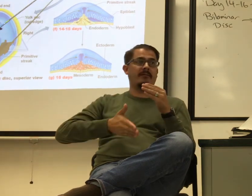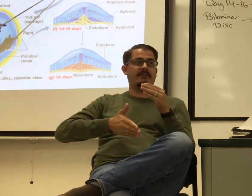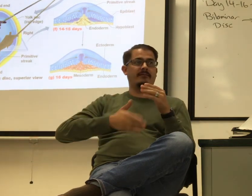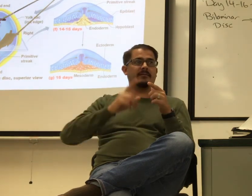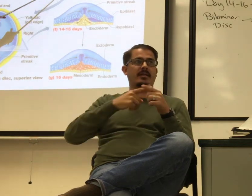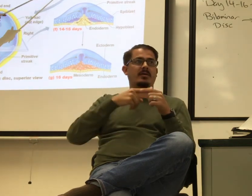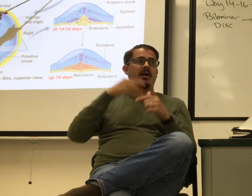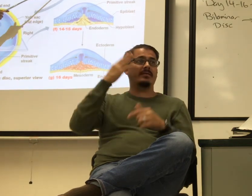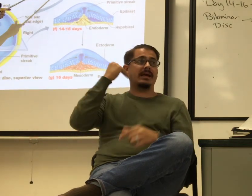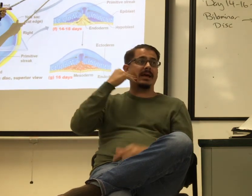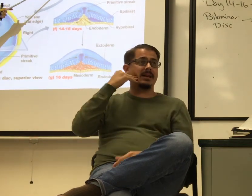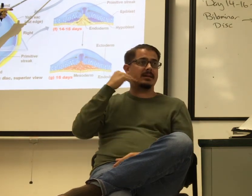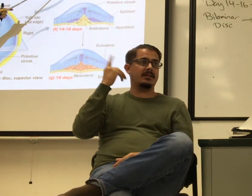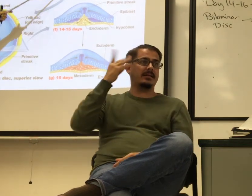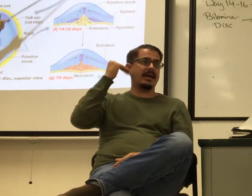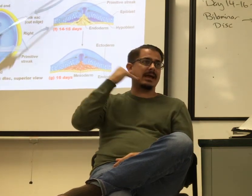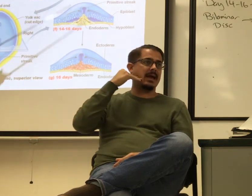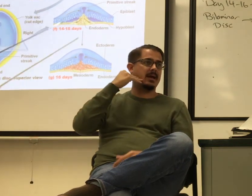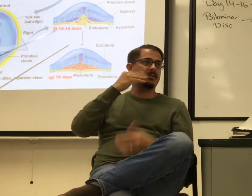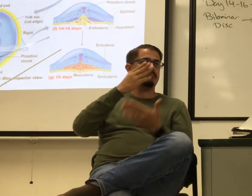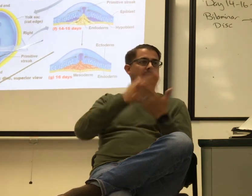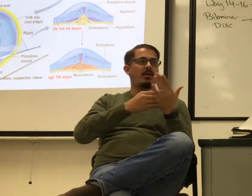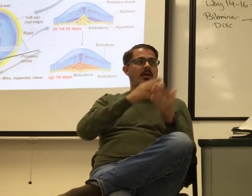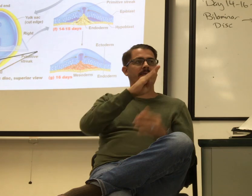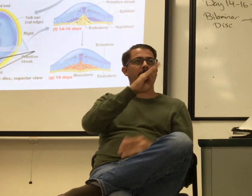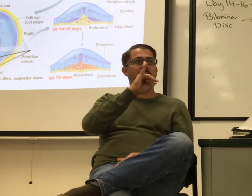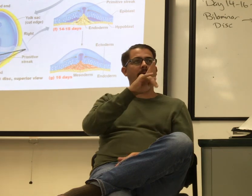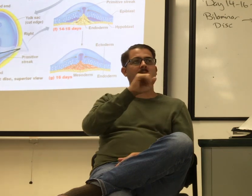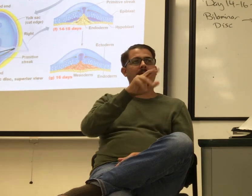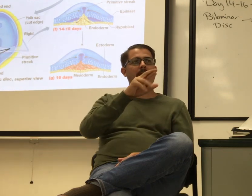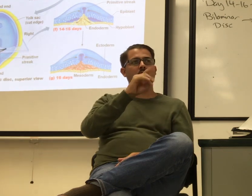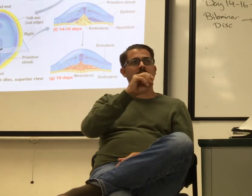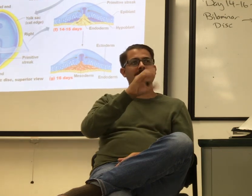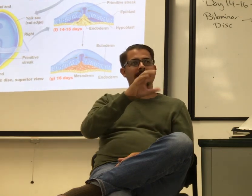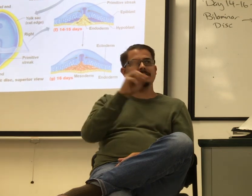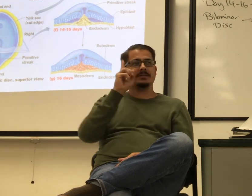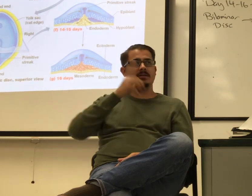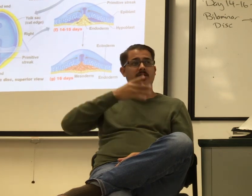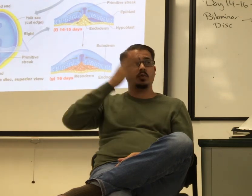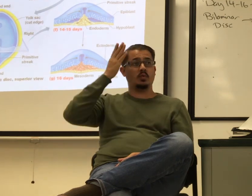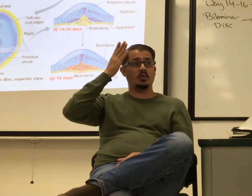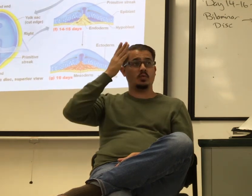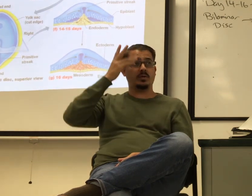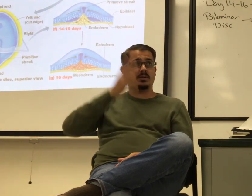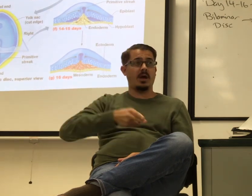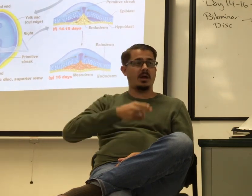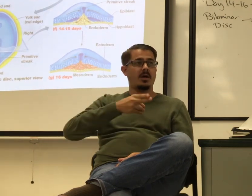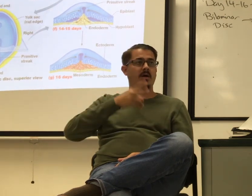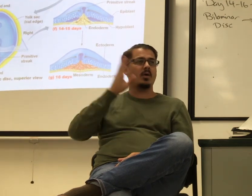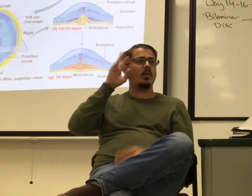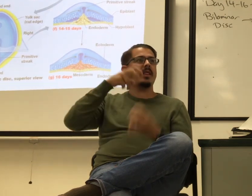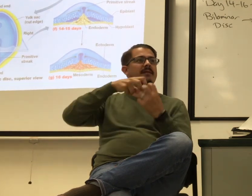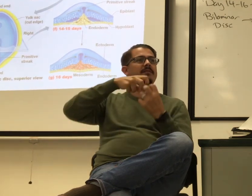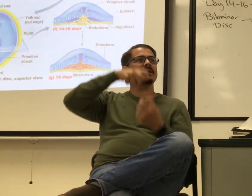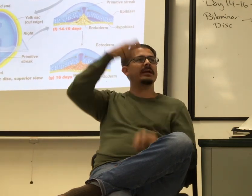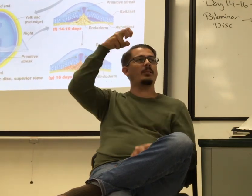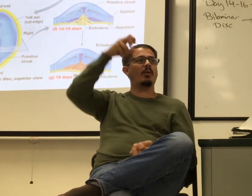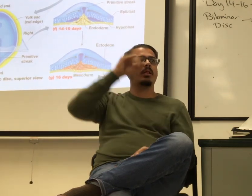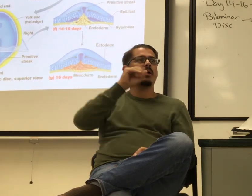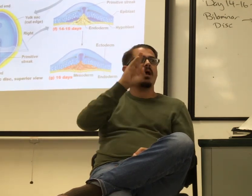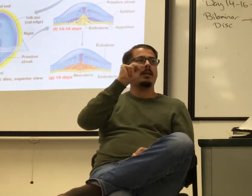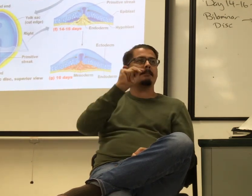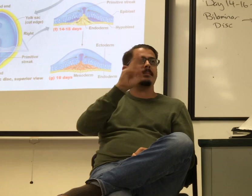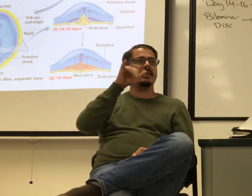You got the head, there's the head end of the bilaminar disc. You cut right there where the vertebral column would be. That's the primitive